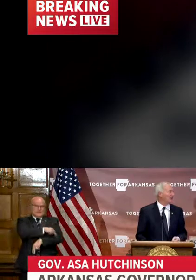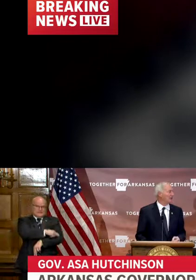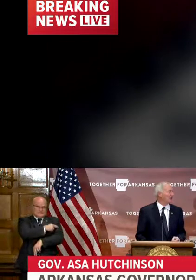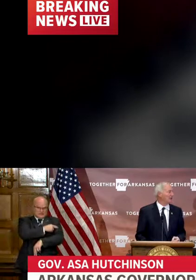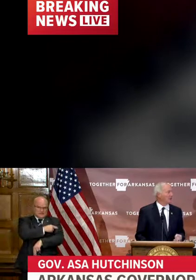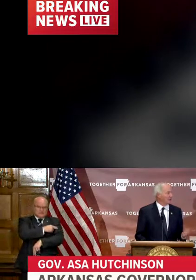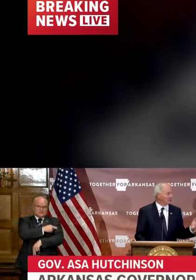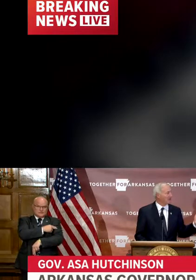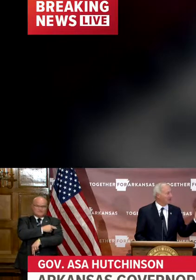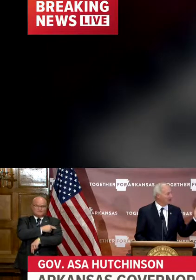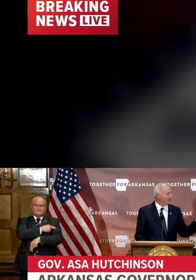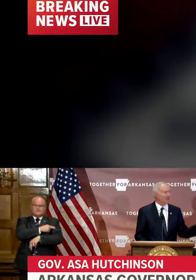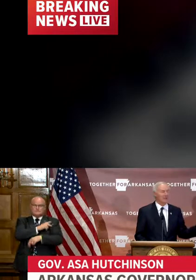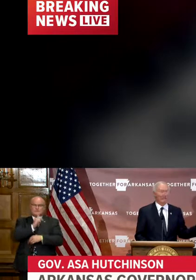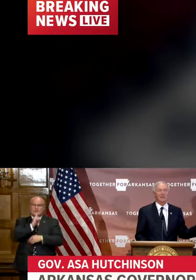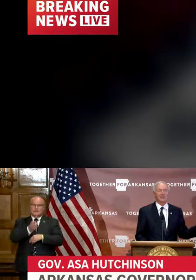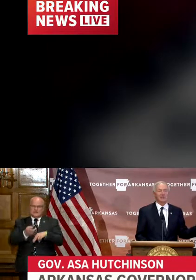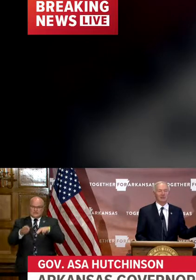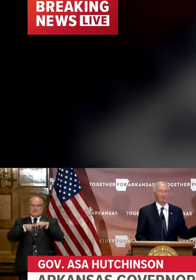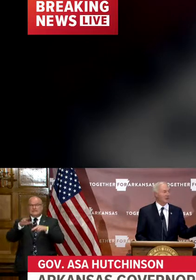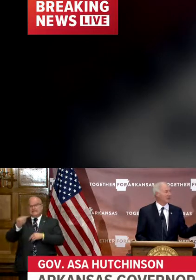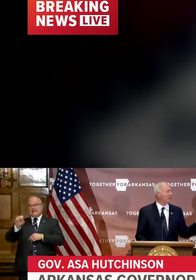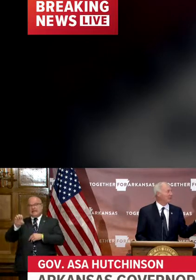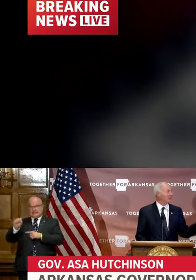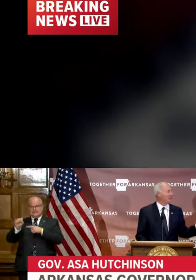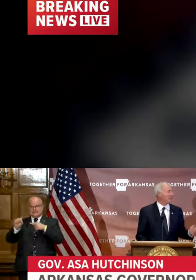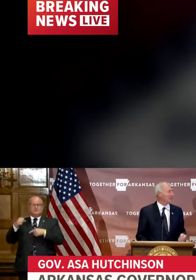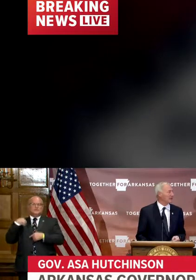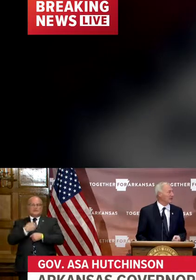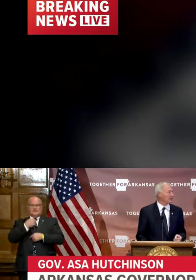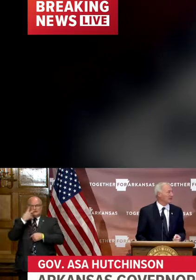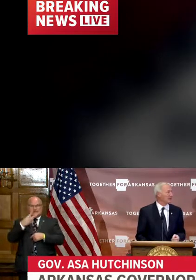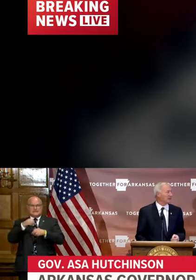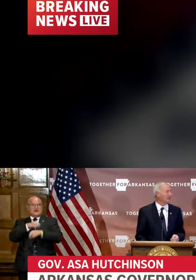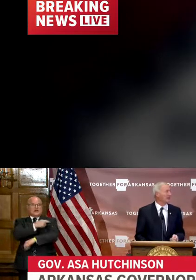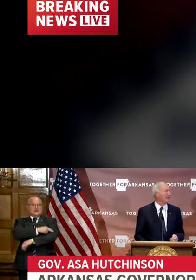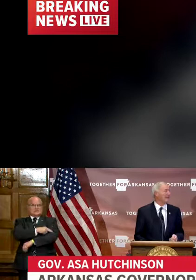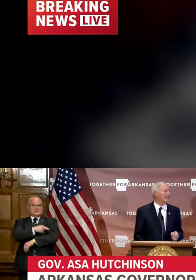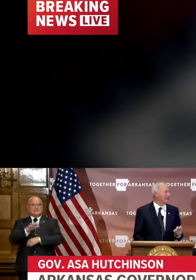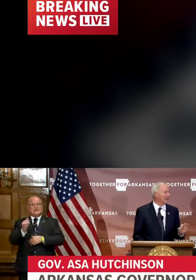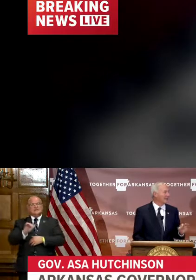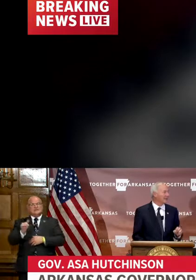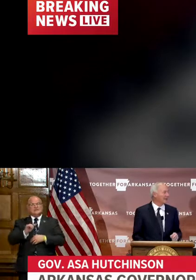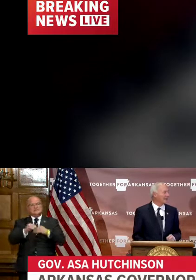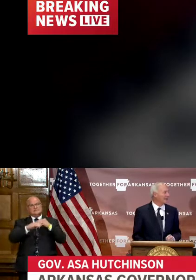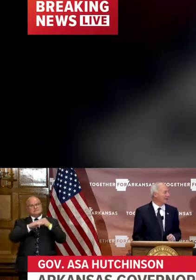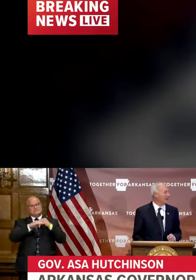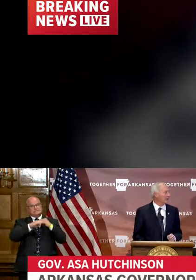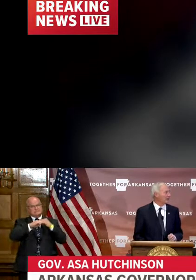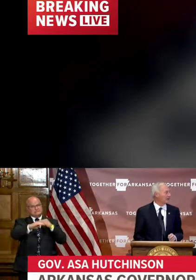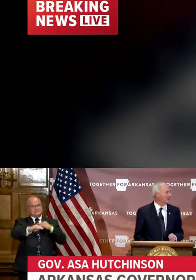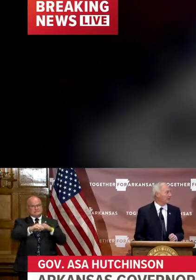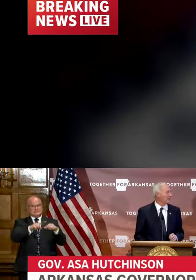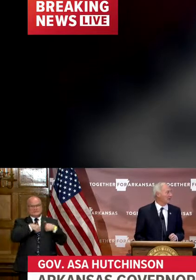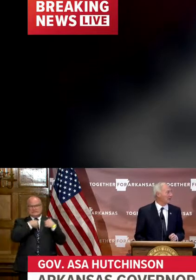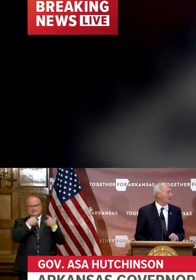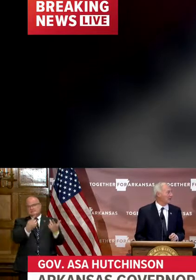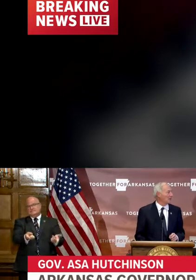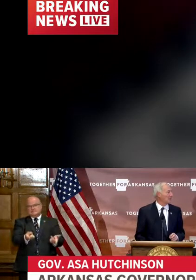hospitalizations, actually increased cases that we've seen, even though our hospitalizations has been fairly flat over the